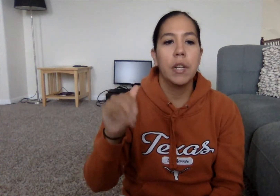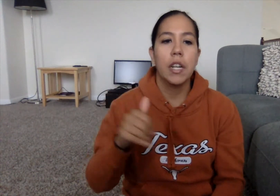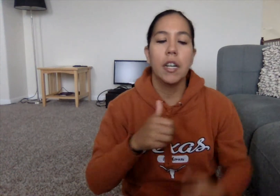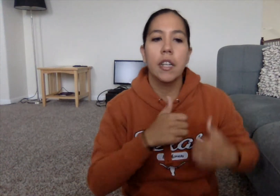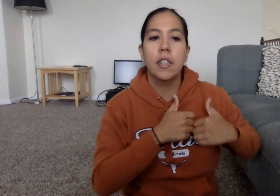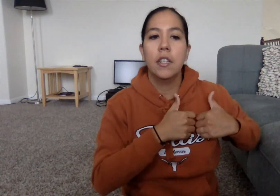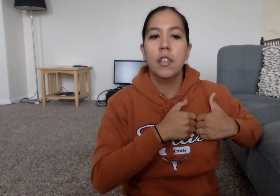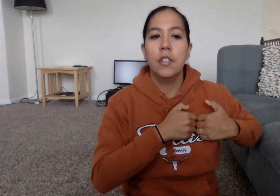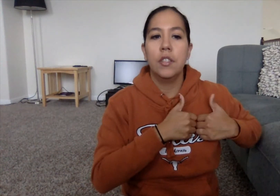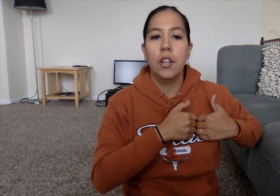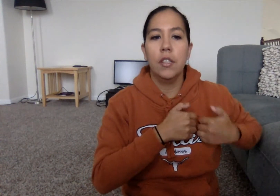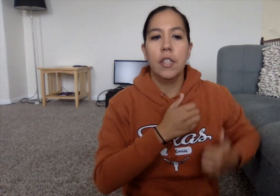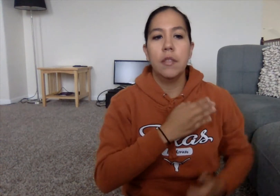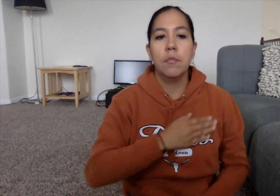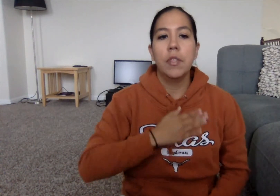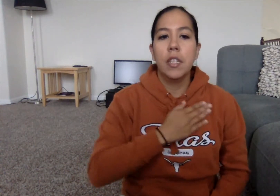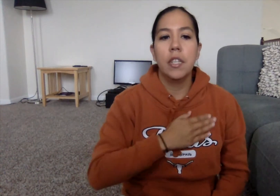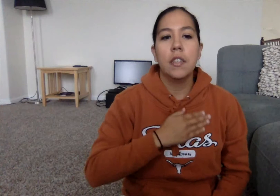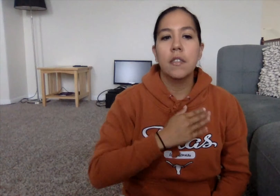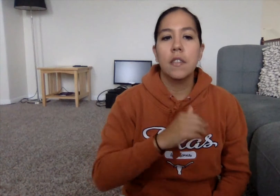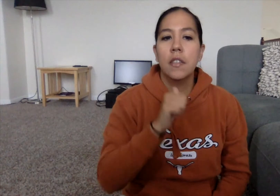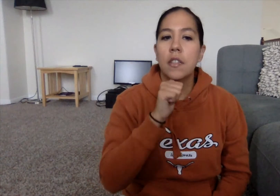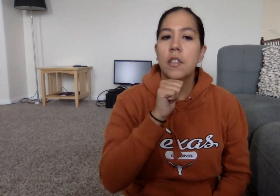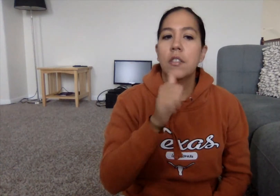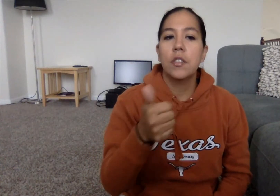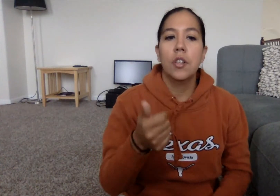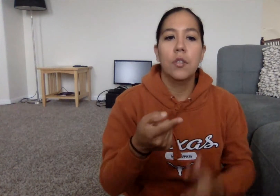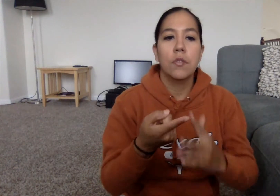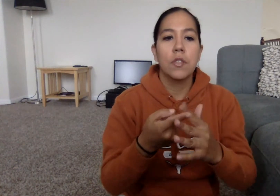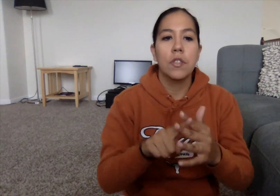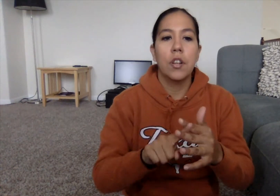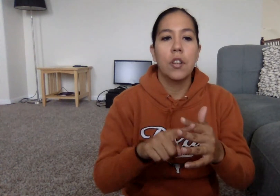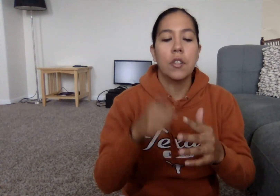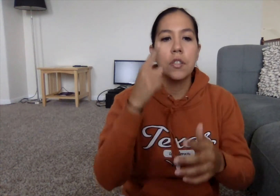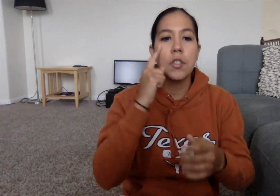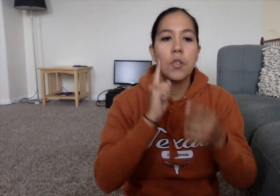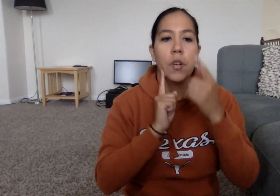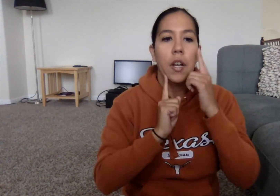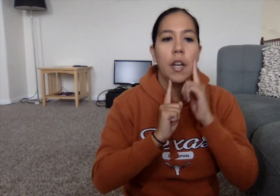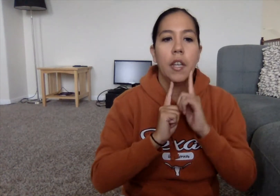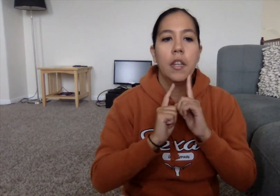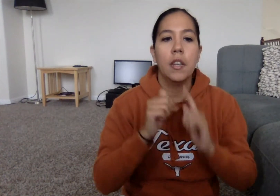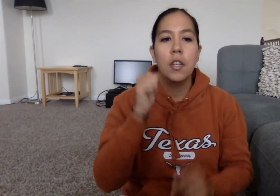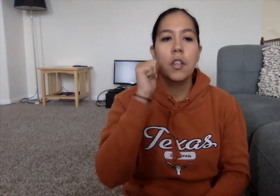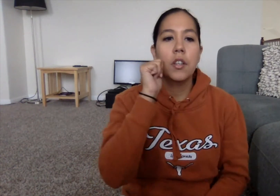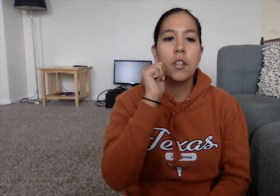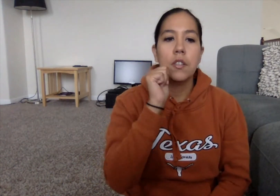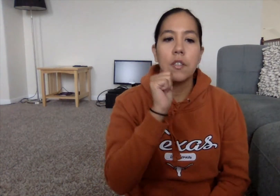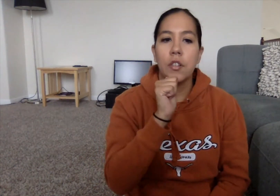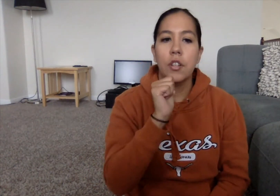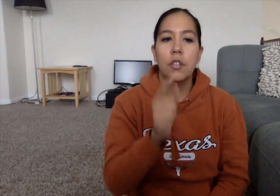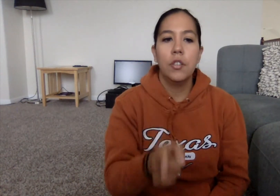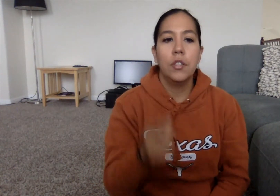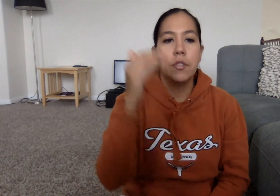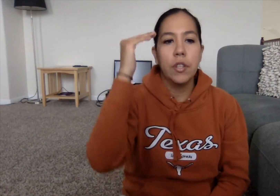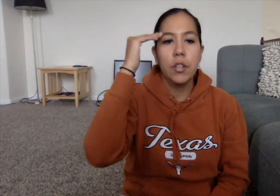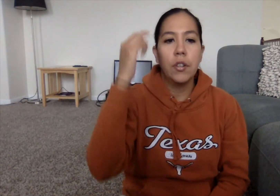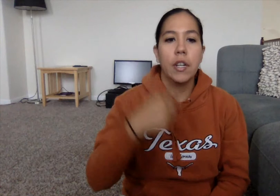goodbye. Darling, please don't start to cry, 'cause girl, you know